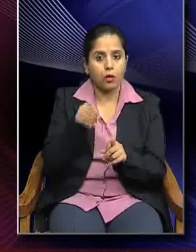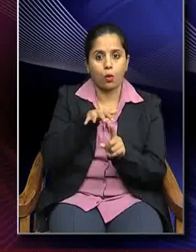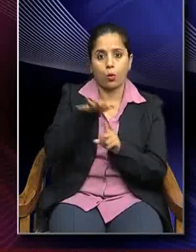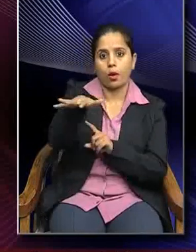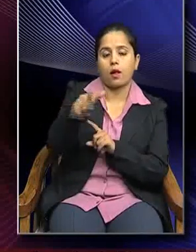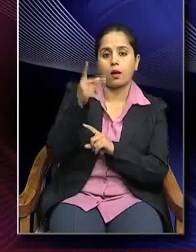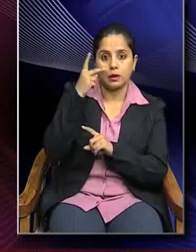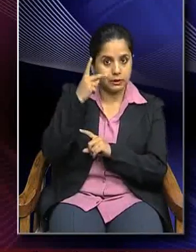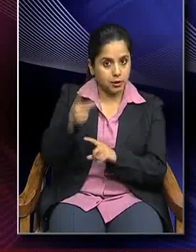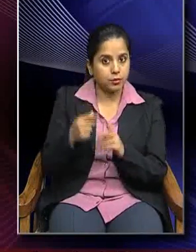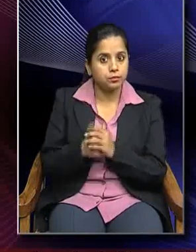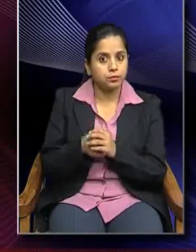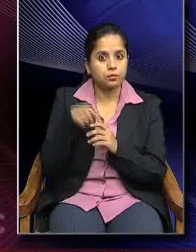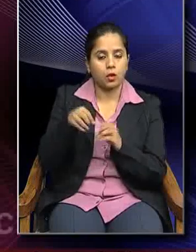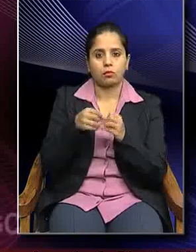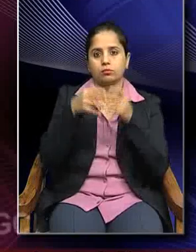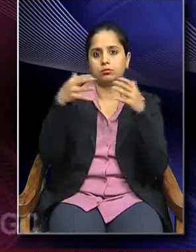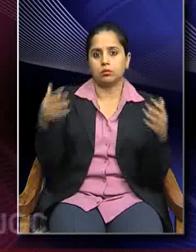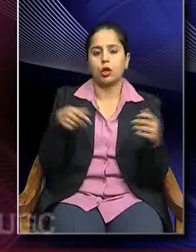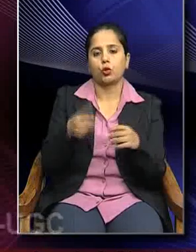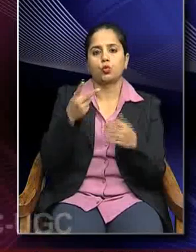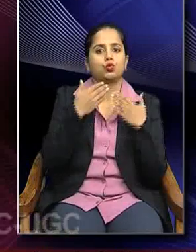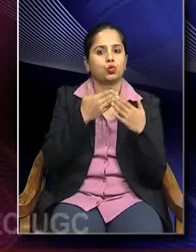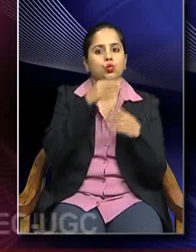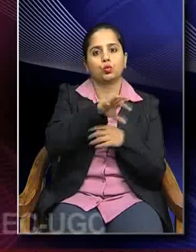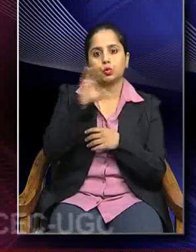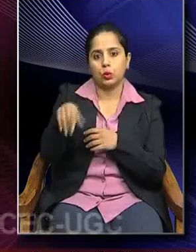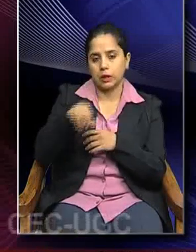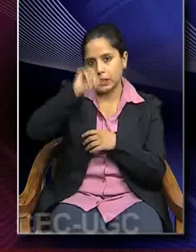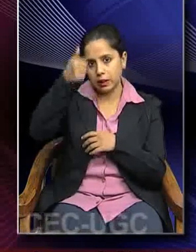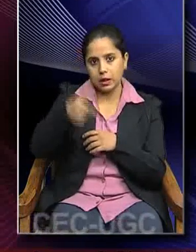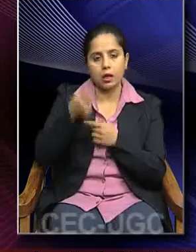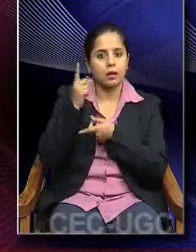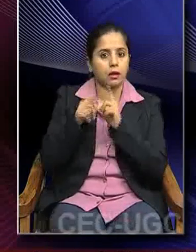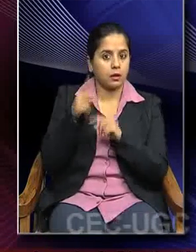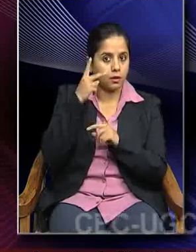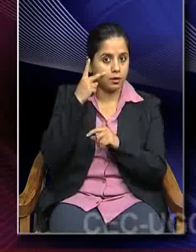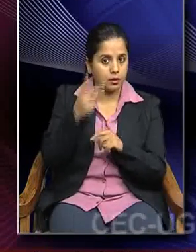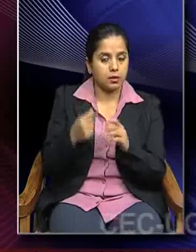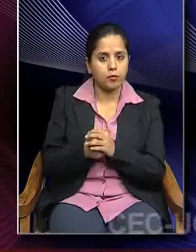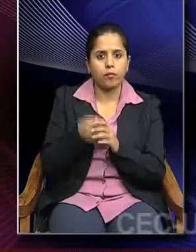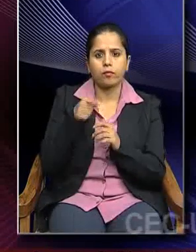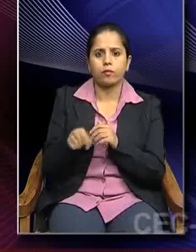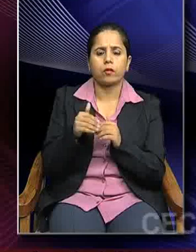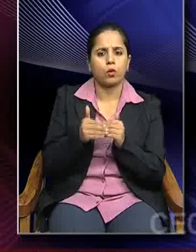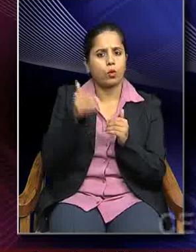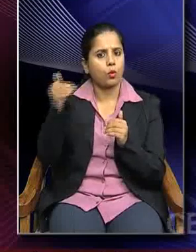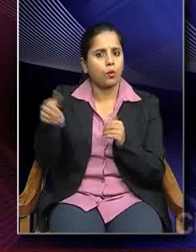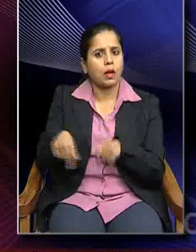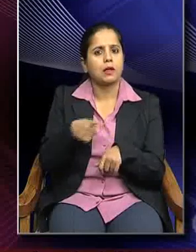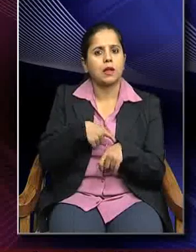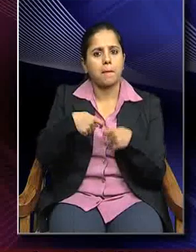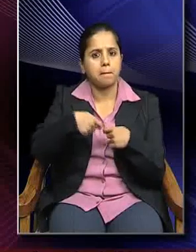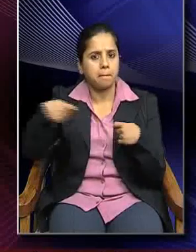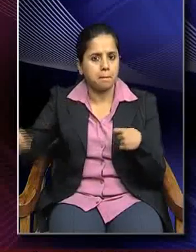flourishing of these two schools of art in Indian history and the extent in time and